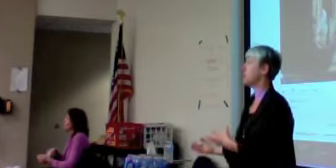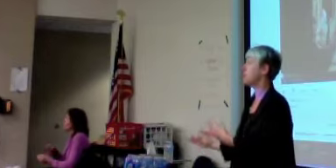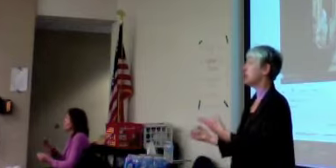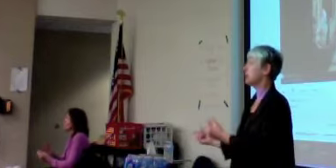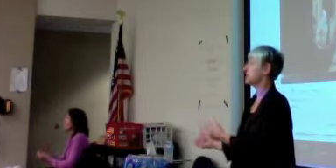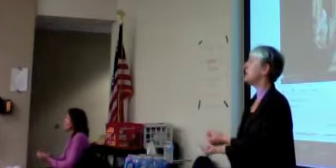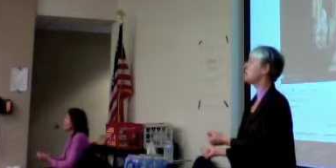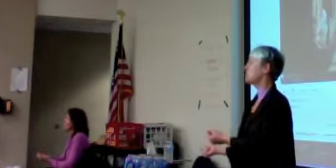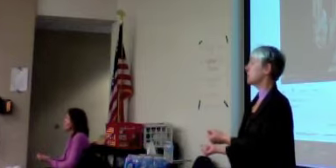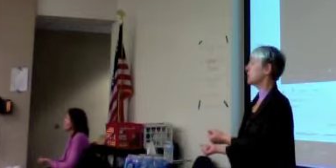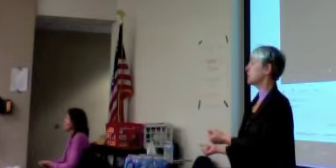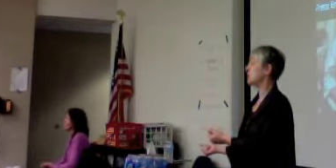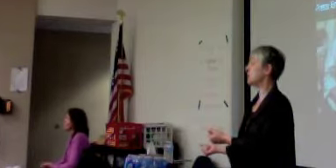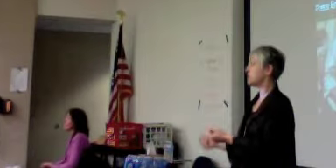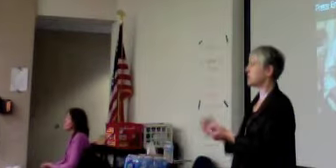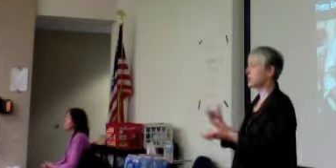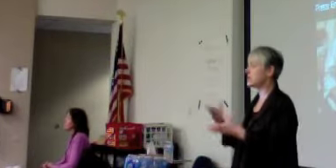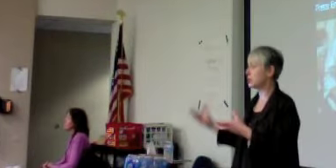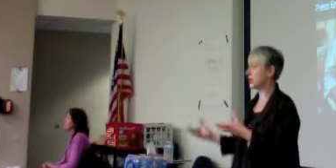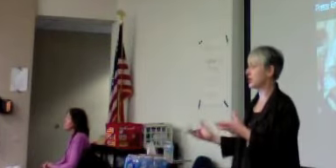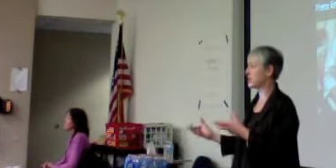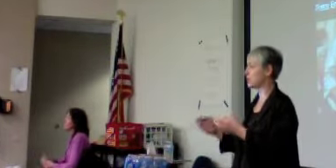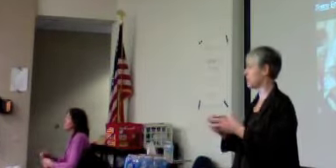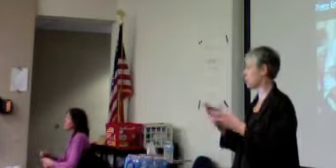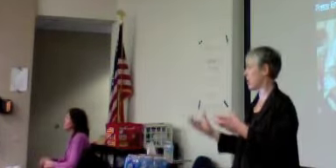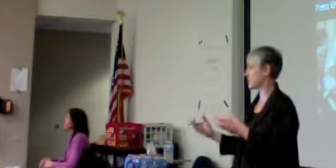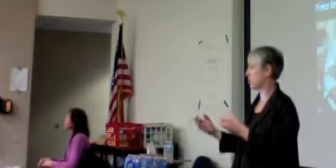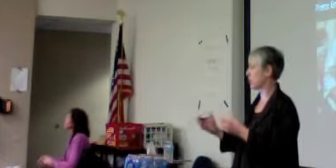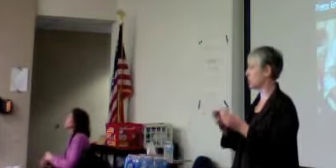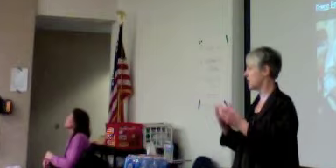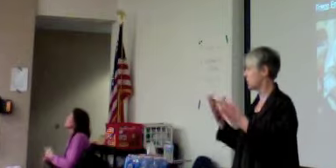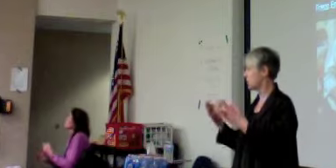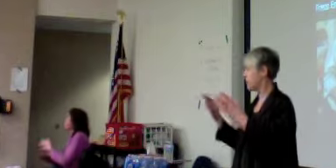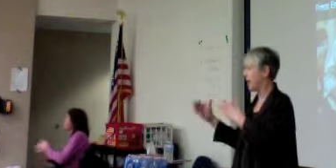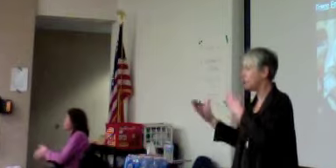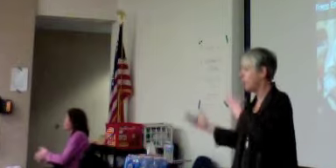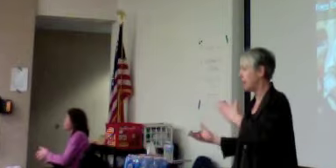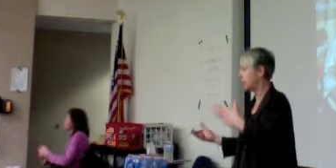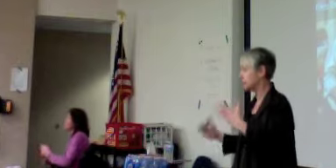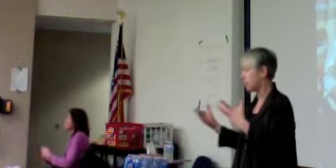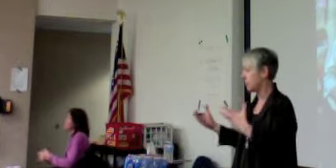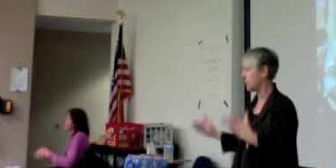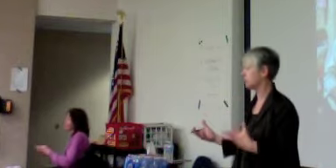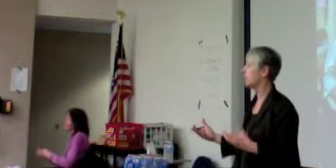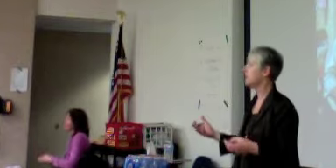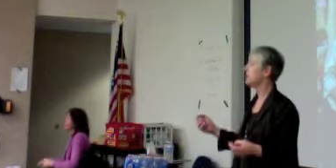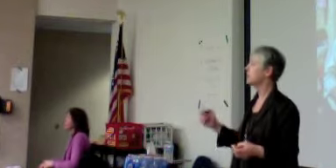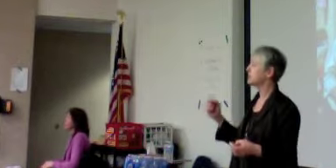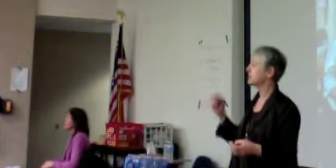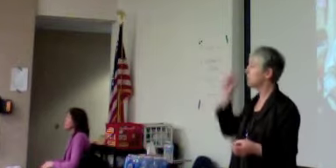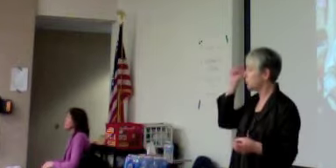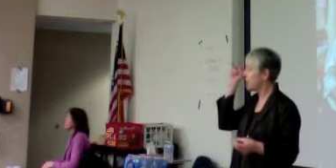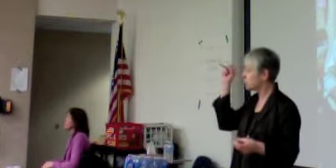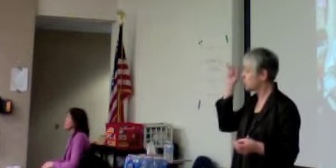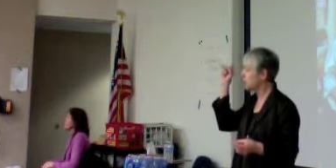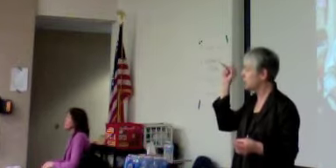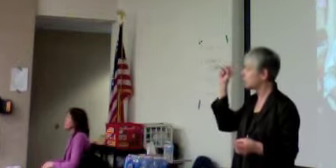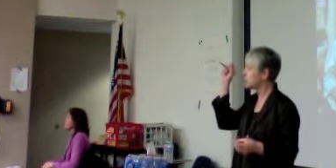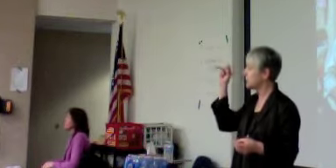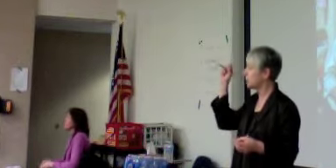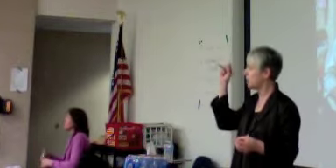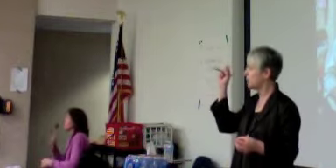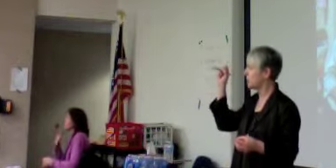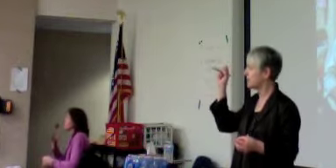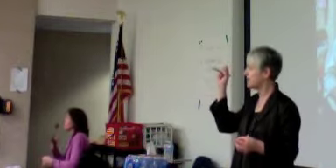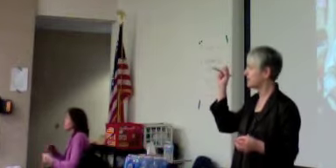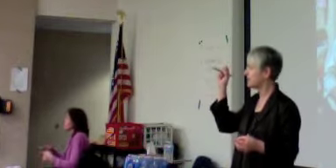not have been attainable to him. So there is some transfer, some crossover, or some value added or something. So you raise a really